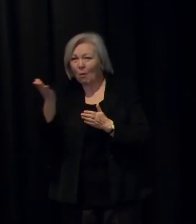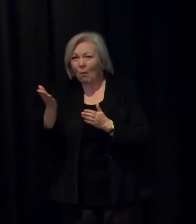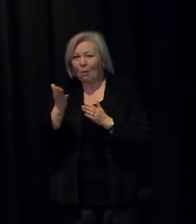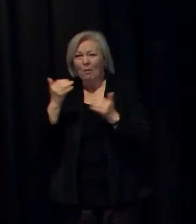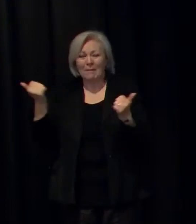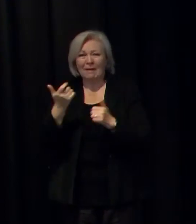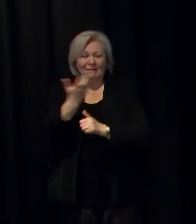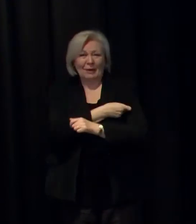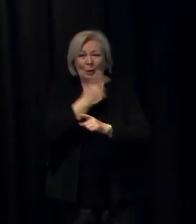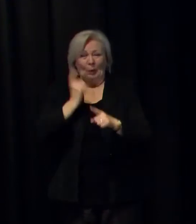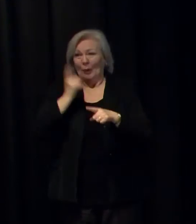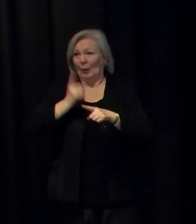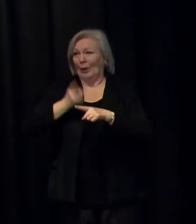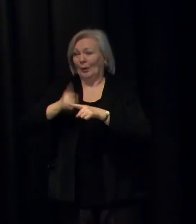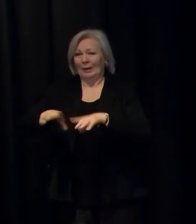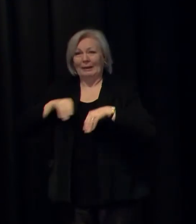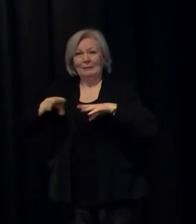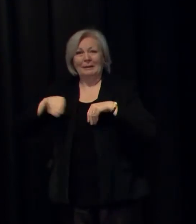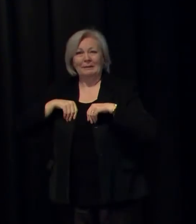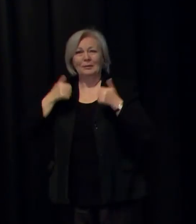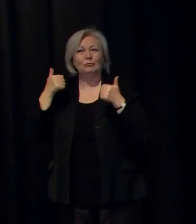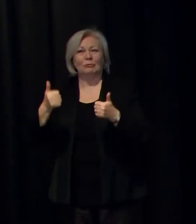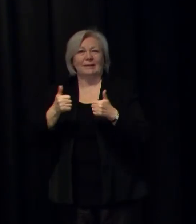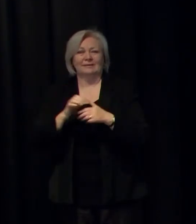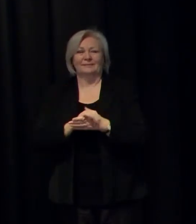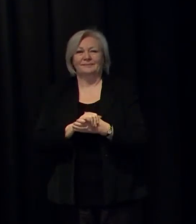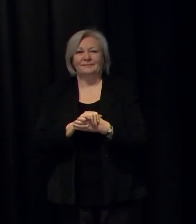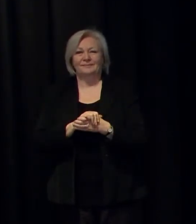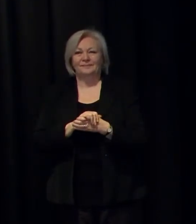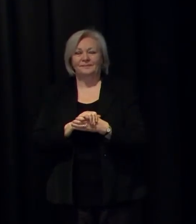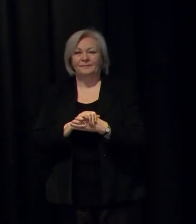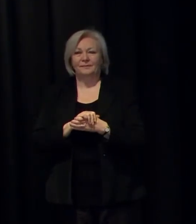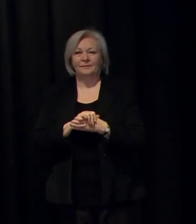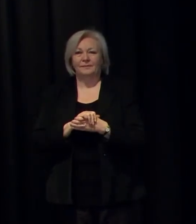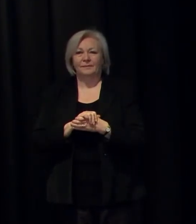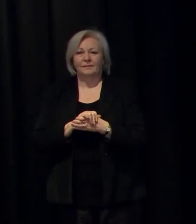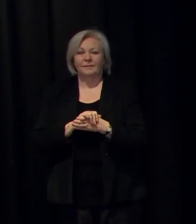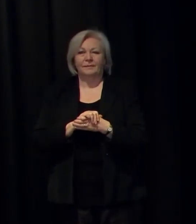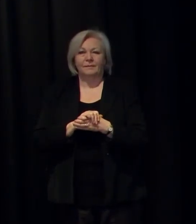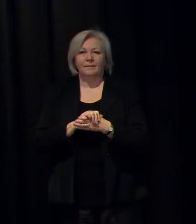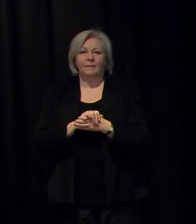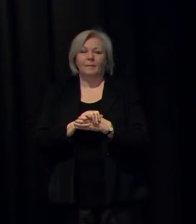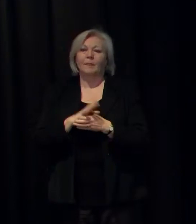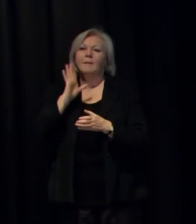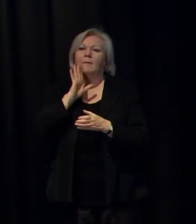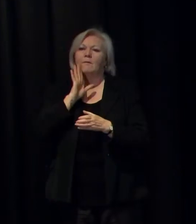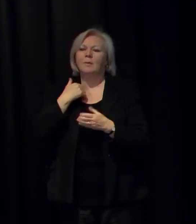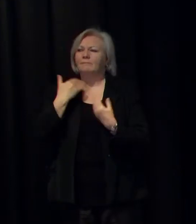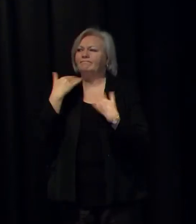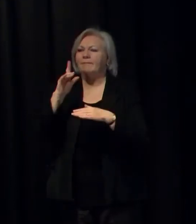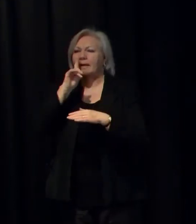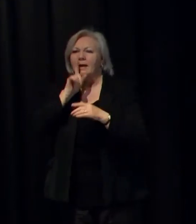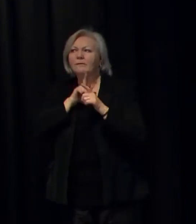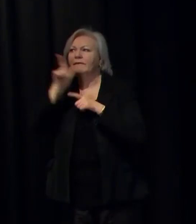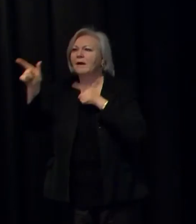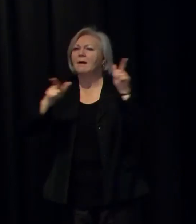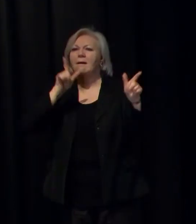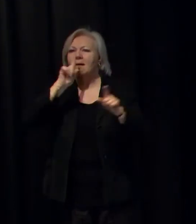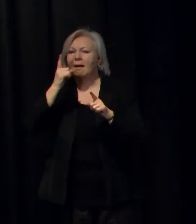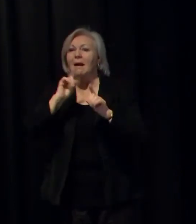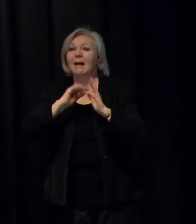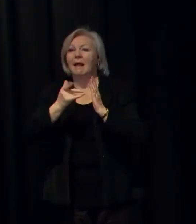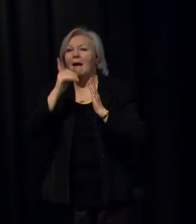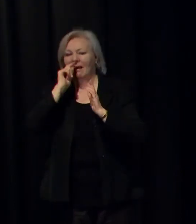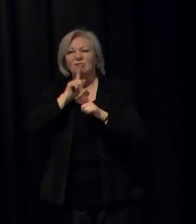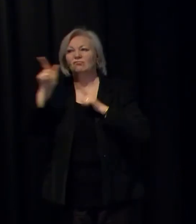so fast and in such great numbers. There will be no travel limit within metropolitan Melbourne. So we had